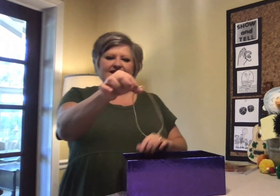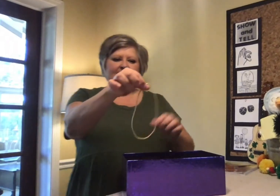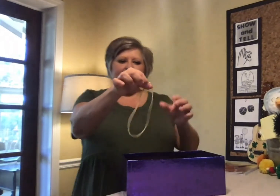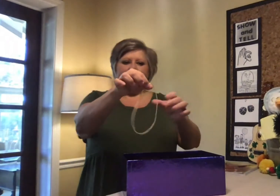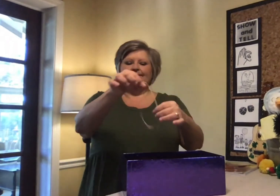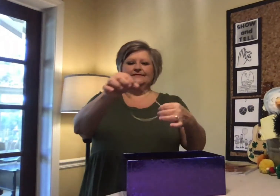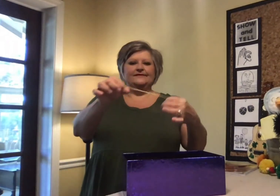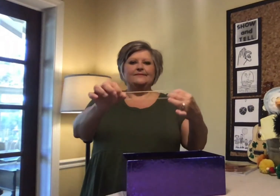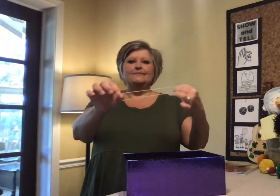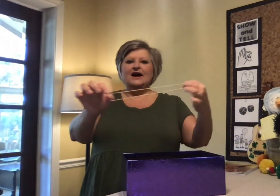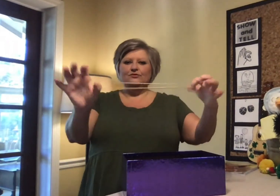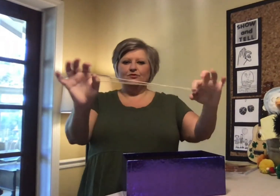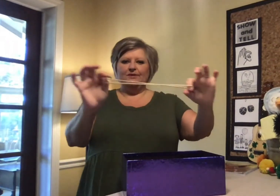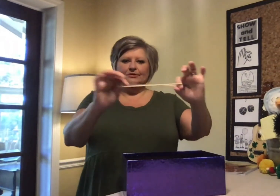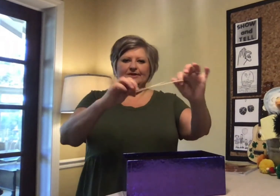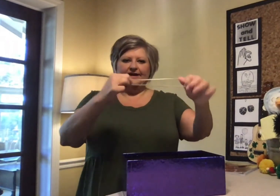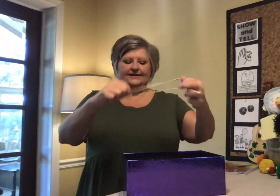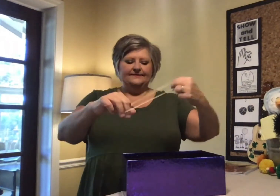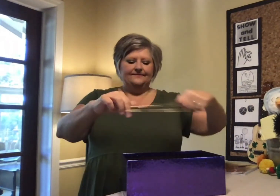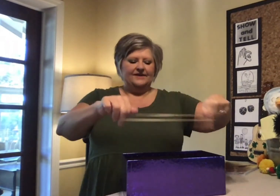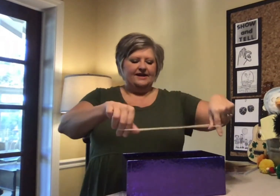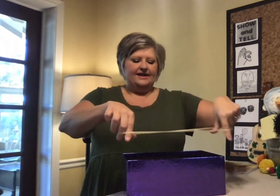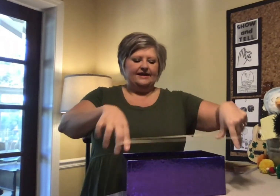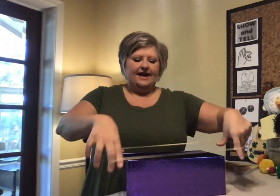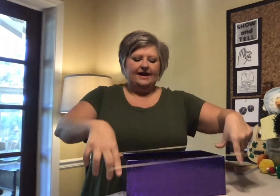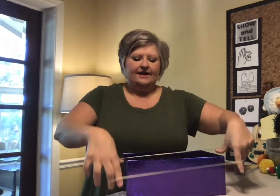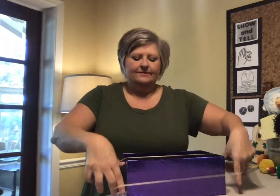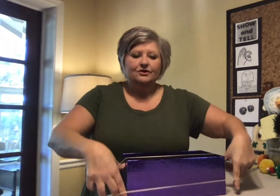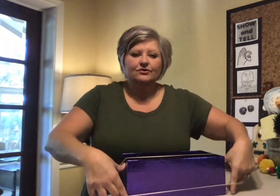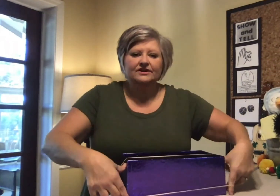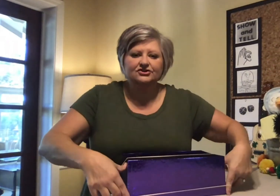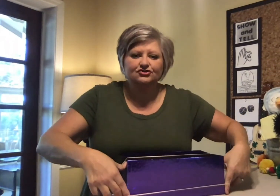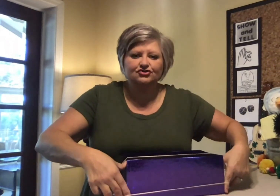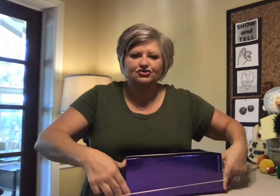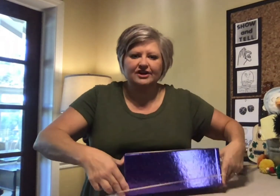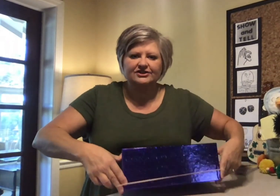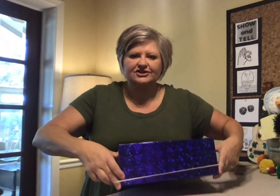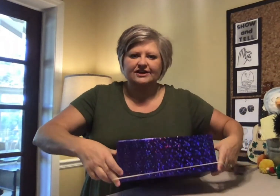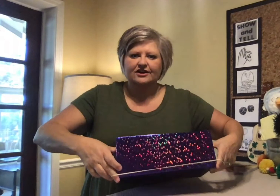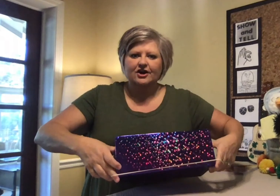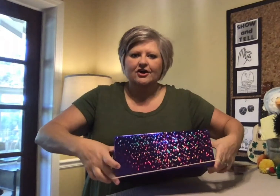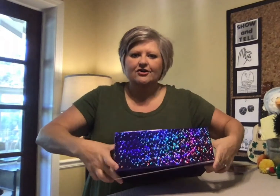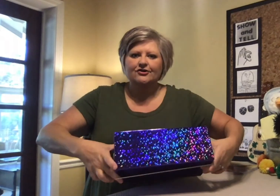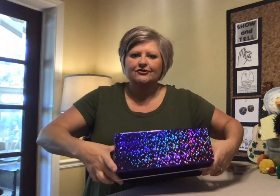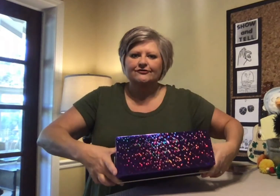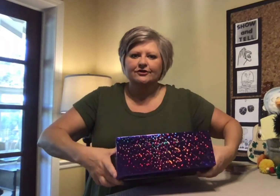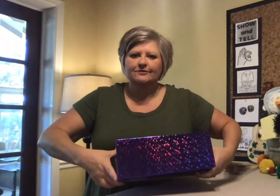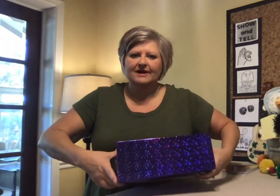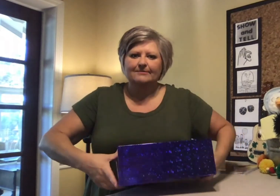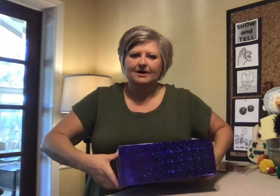take my rubber band and I'm going to stretch it over my box.